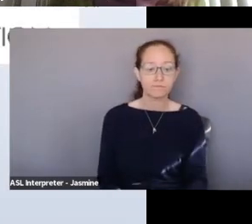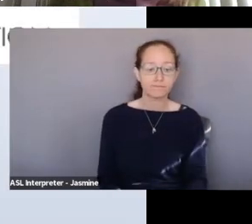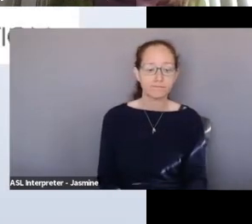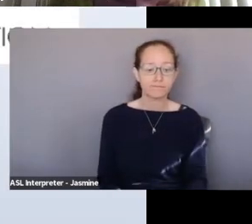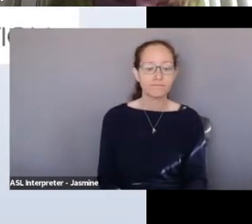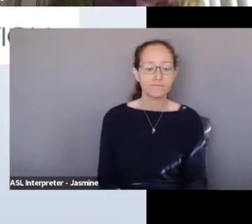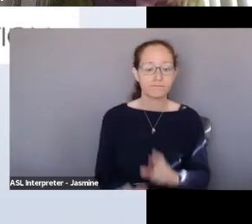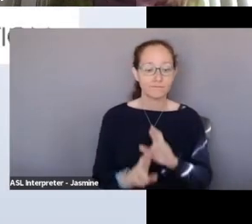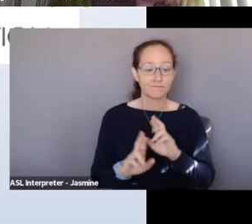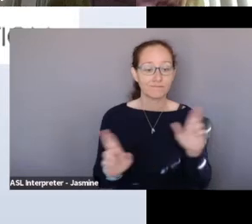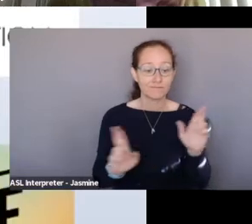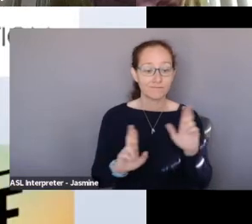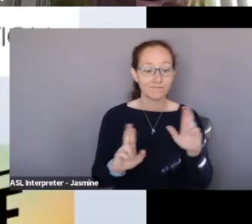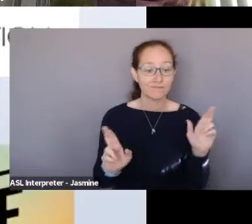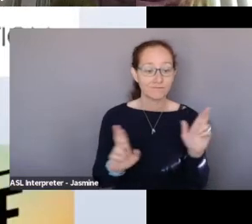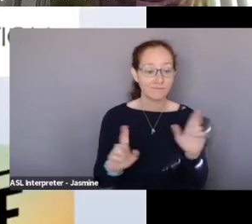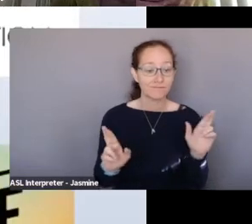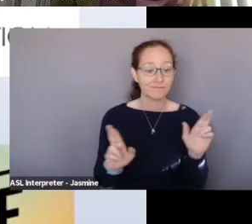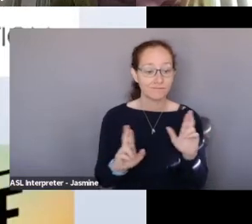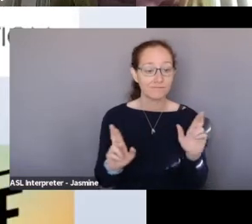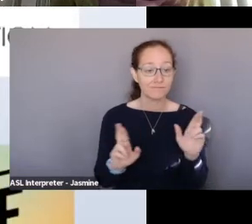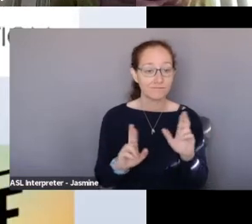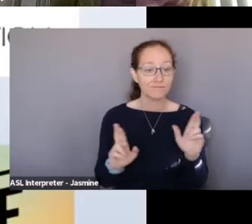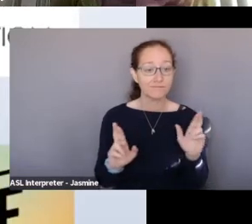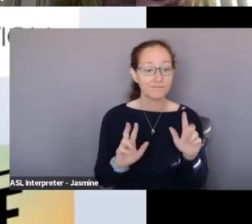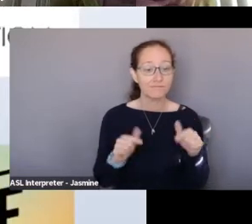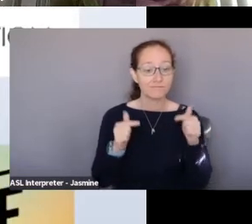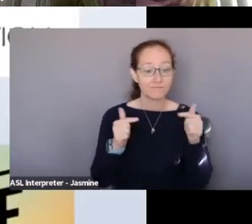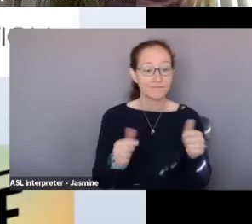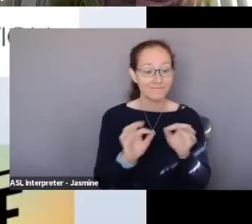I guess it's coming in. Maybe it's just my internet. There we go.